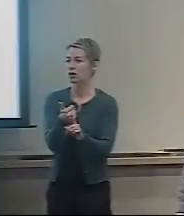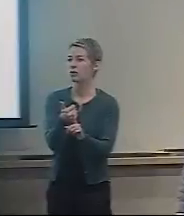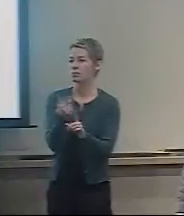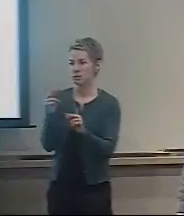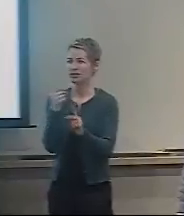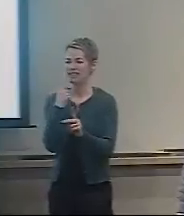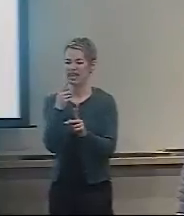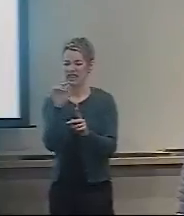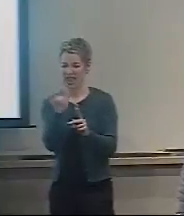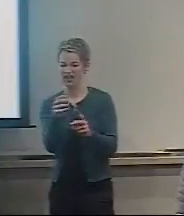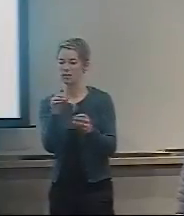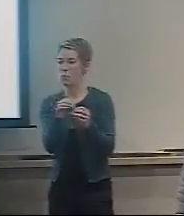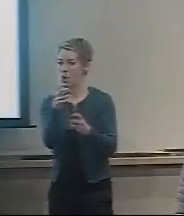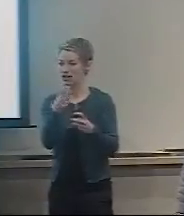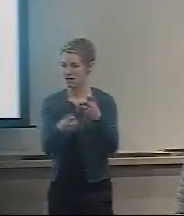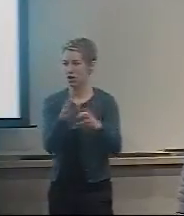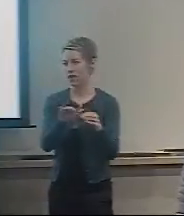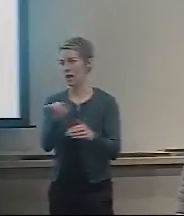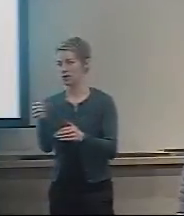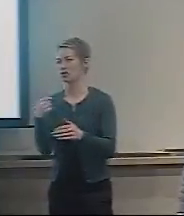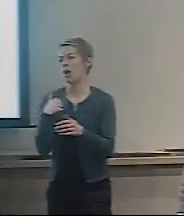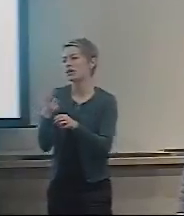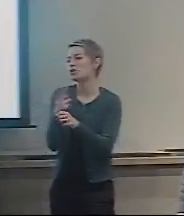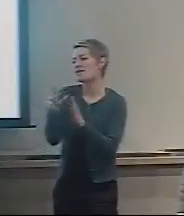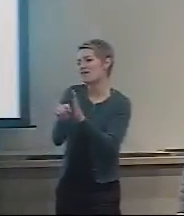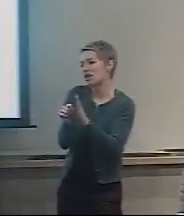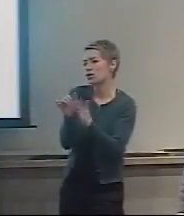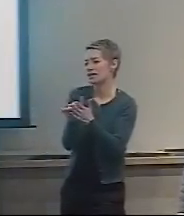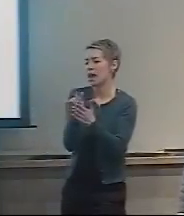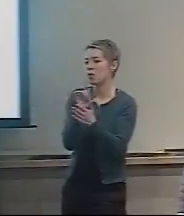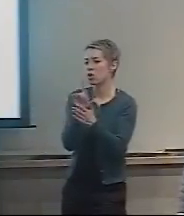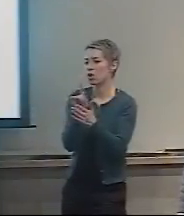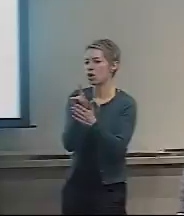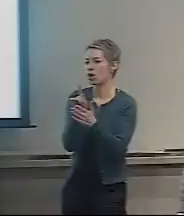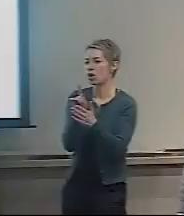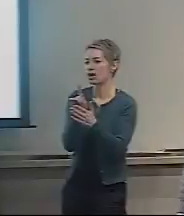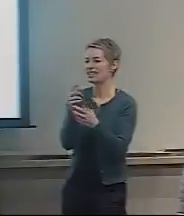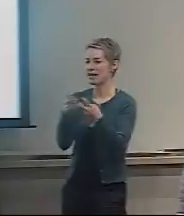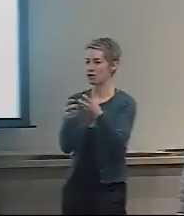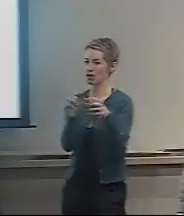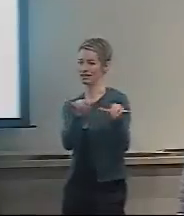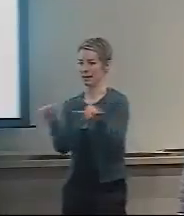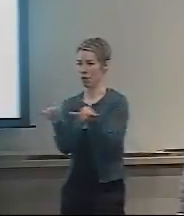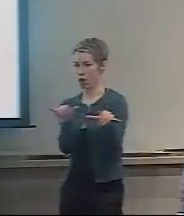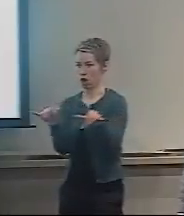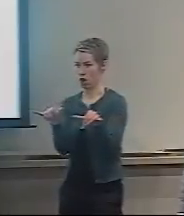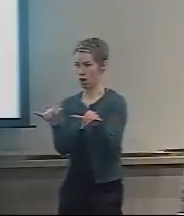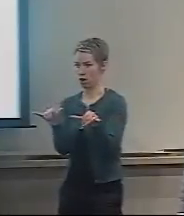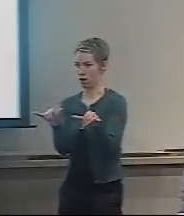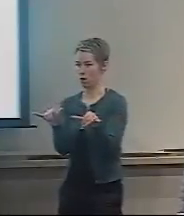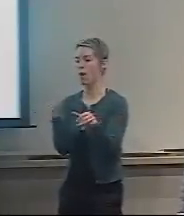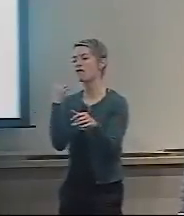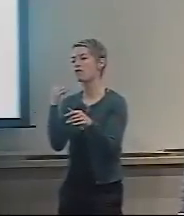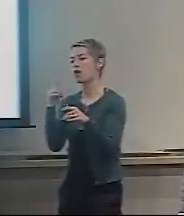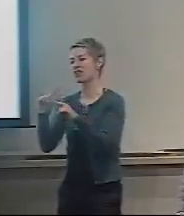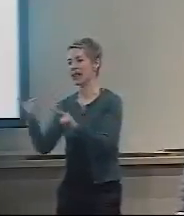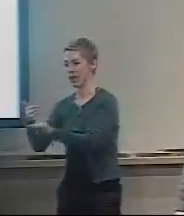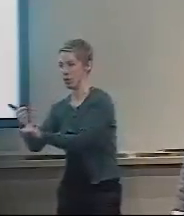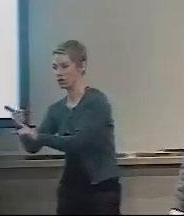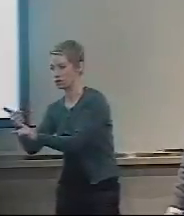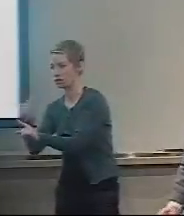used videos that were all rated at the same level of difficulty in terms of the language, not the